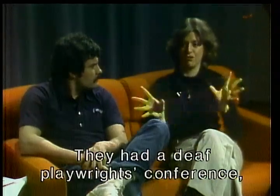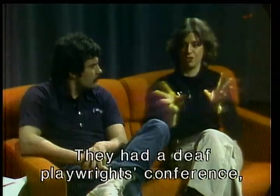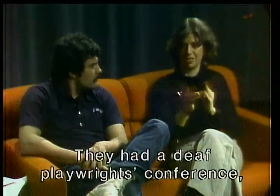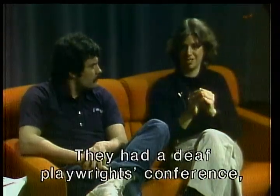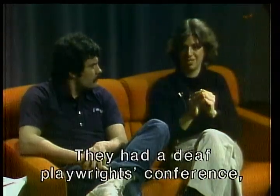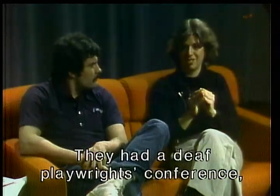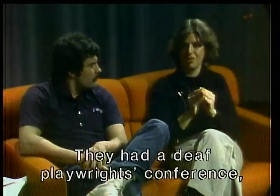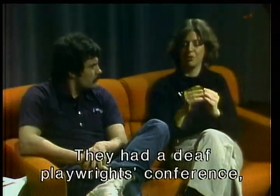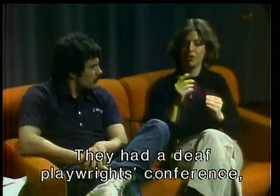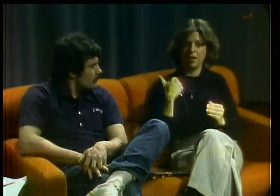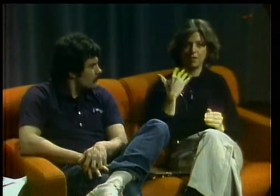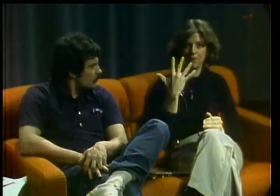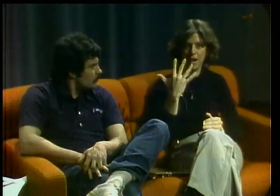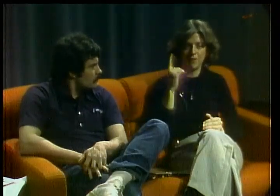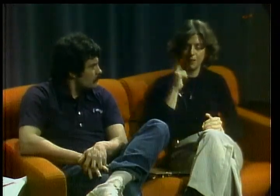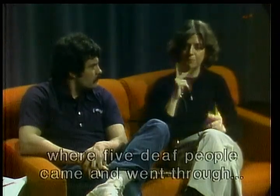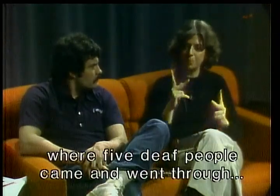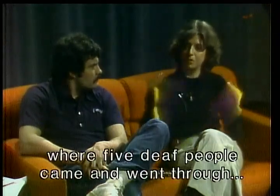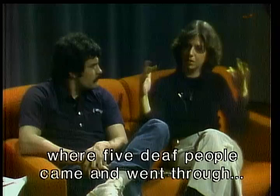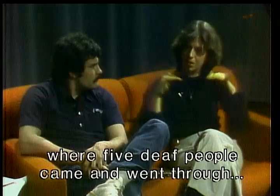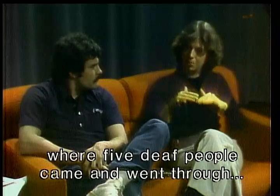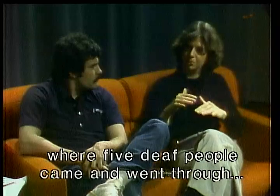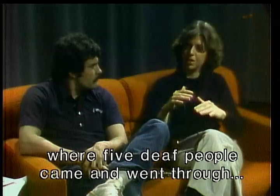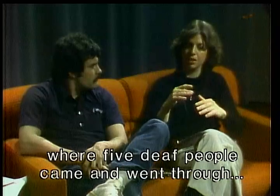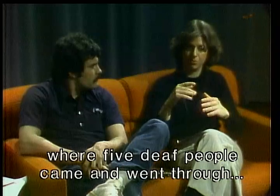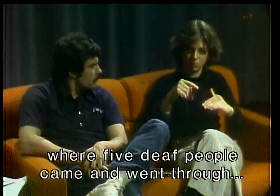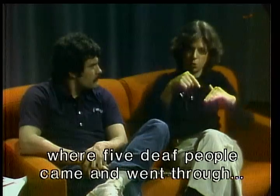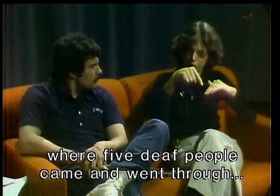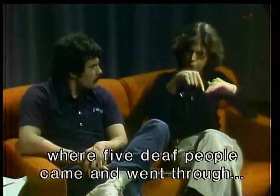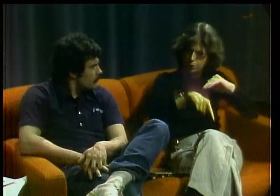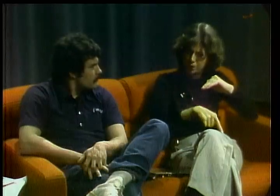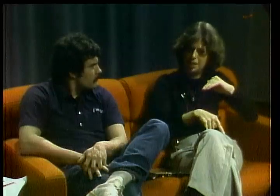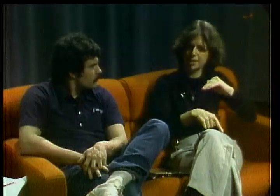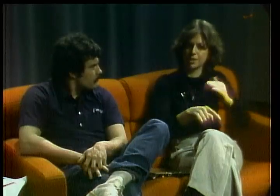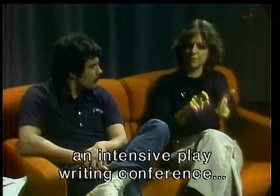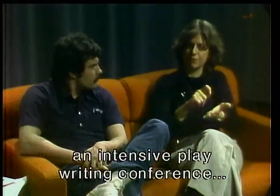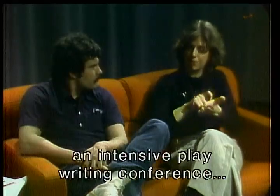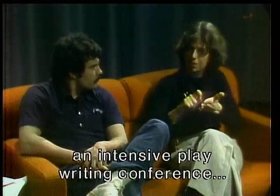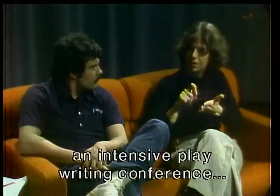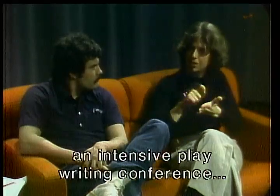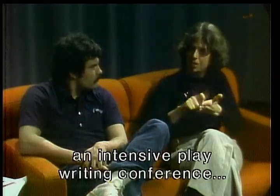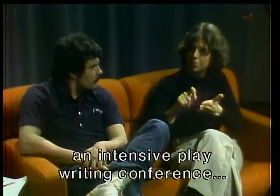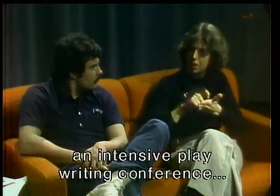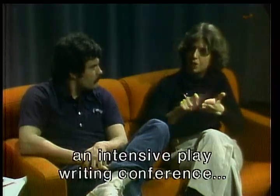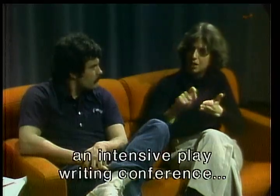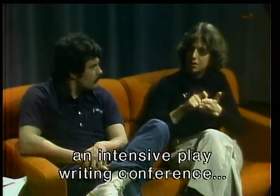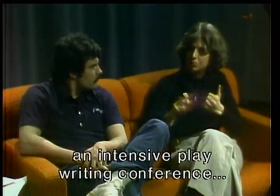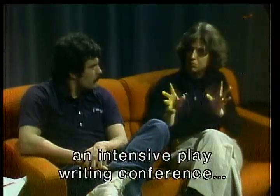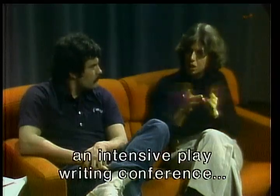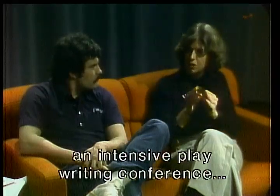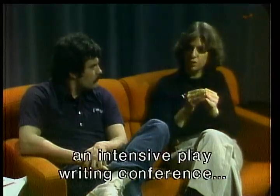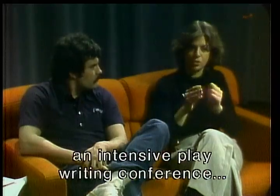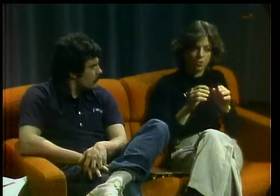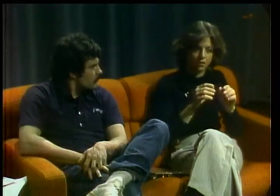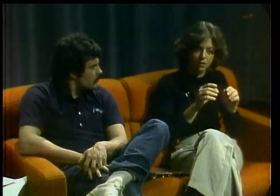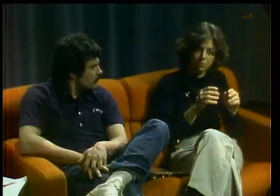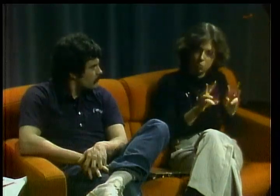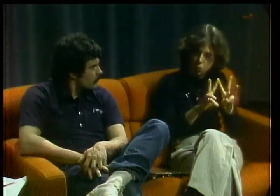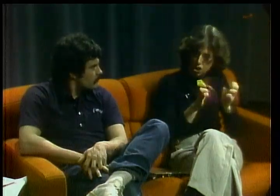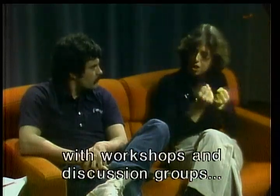conference where they have five deaf people come and go through an intensive playwriting conference with workshops